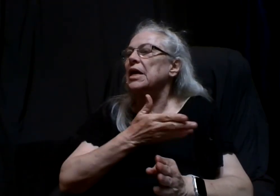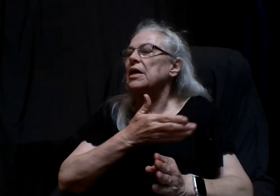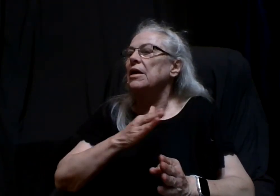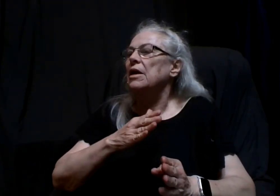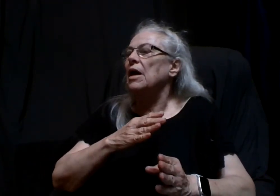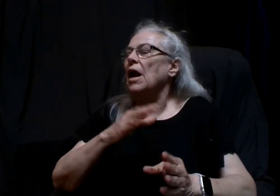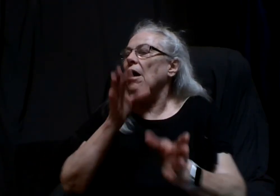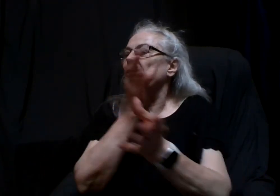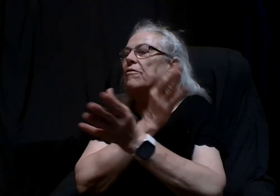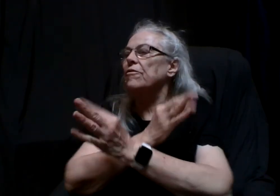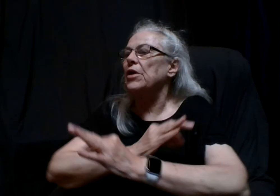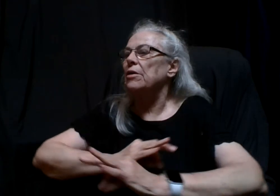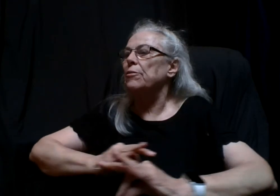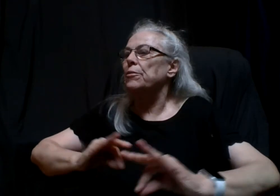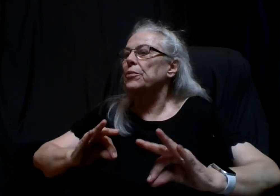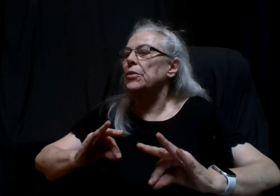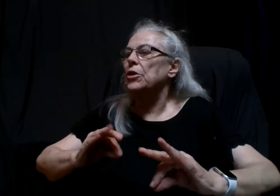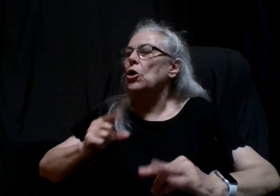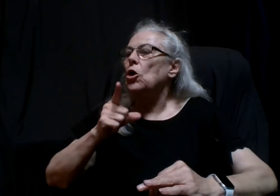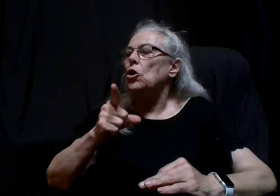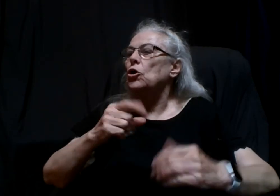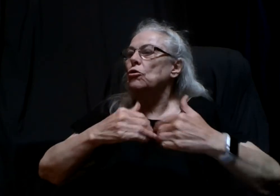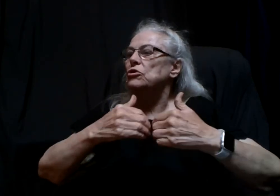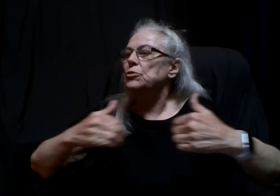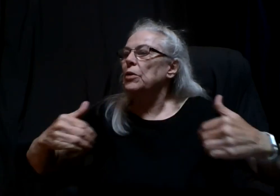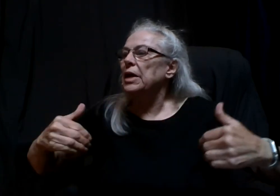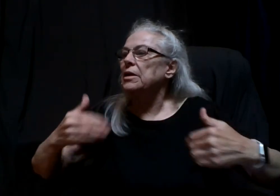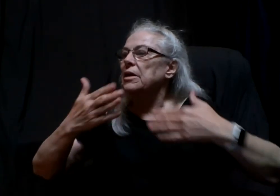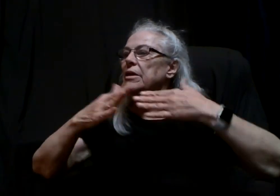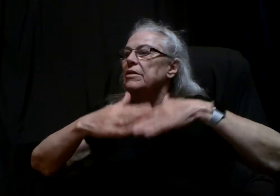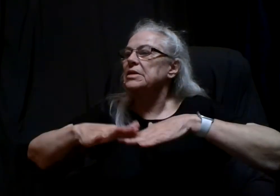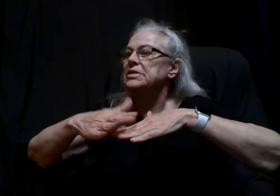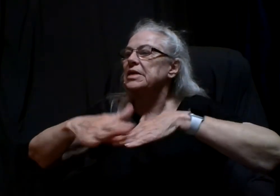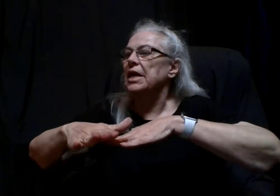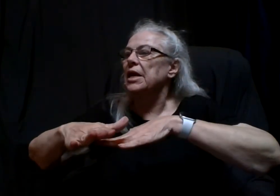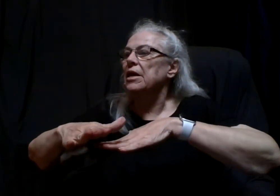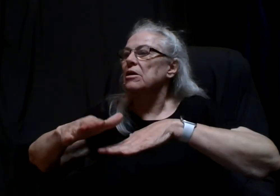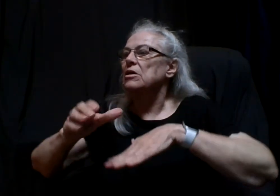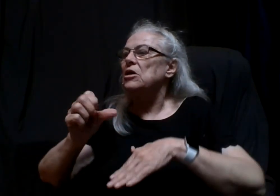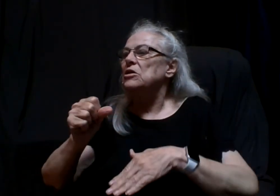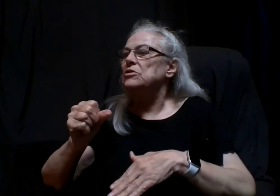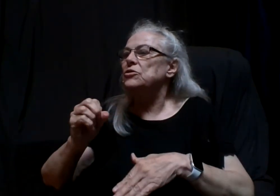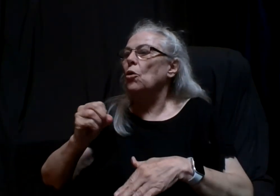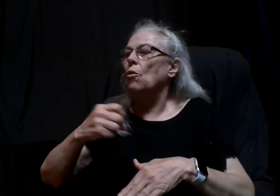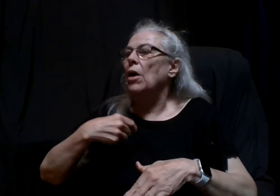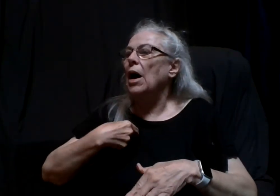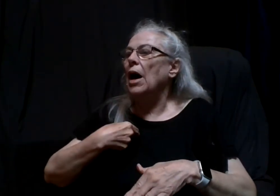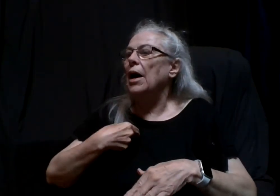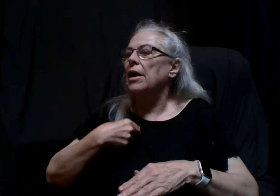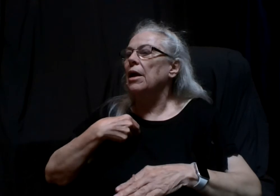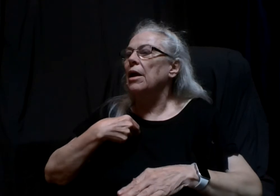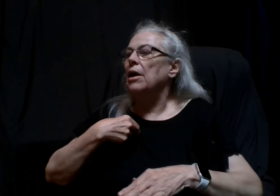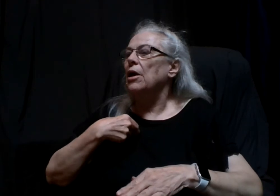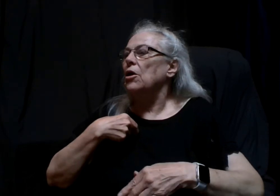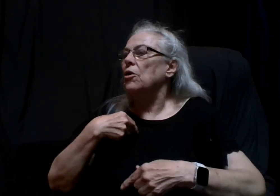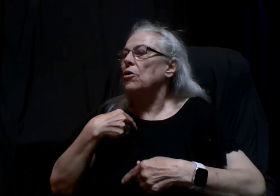sing our freedom. You split the sea so I